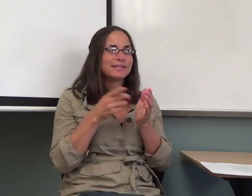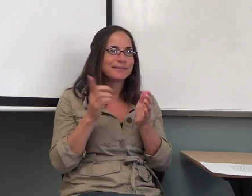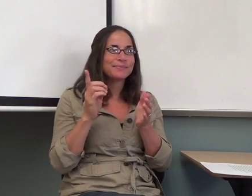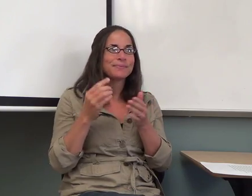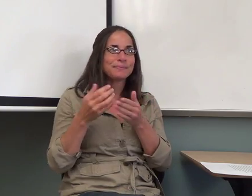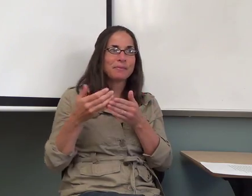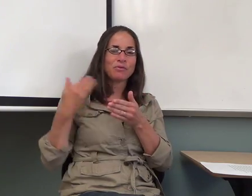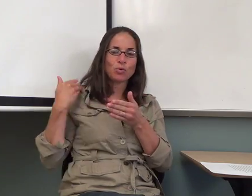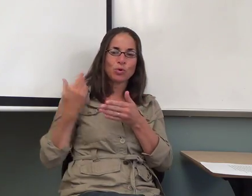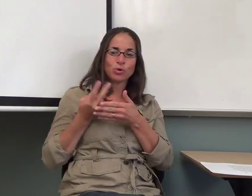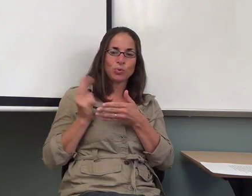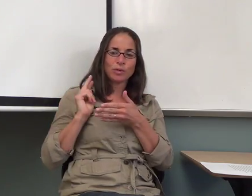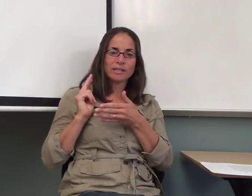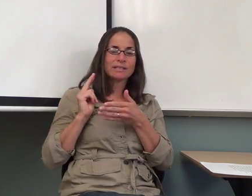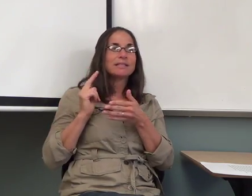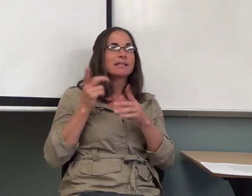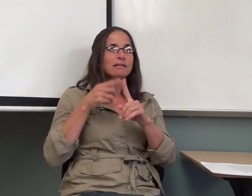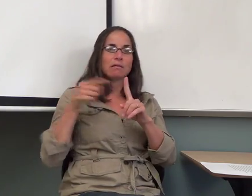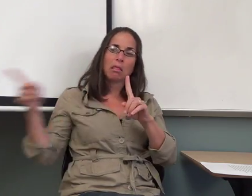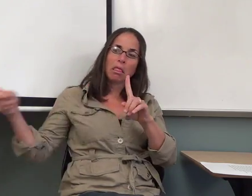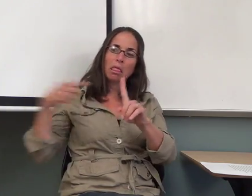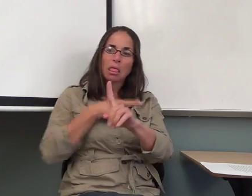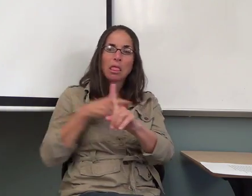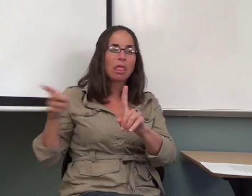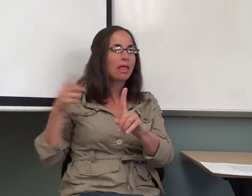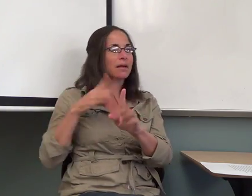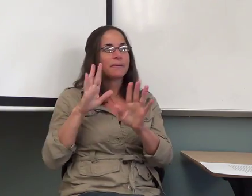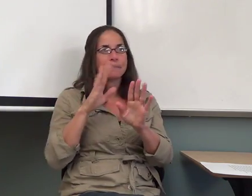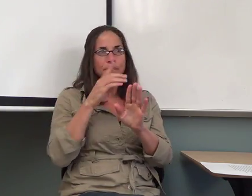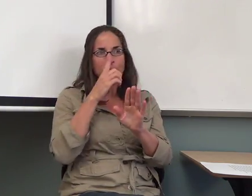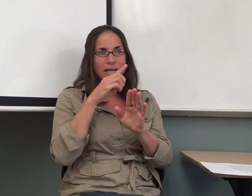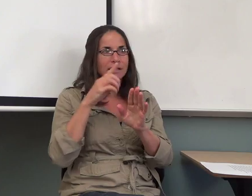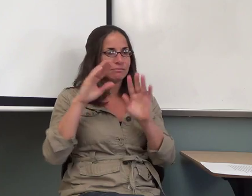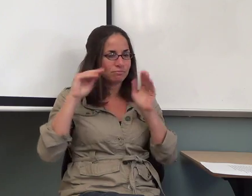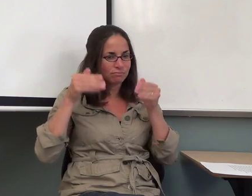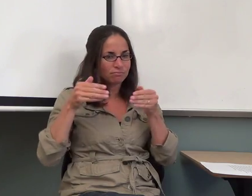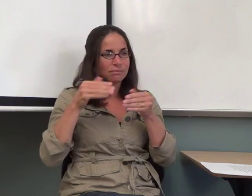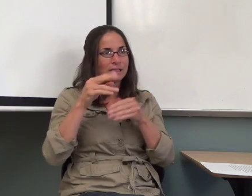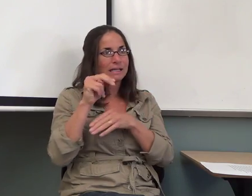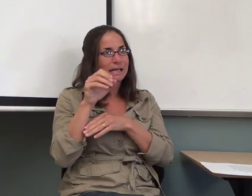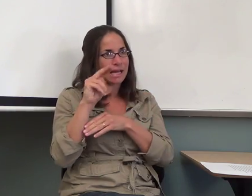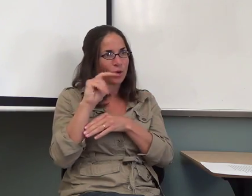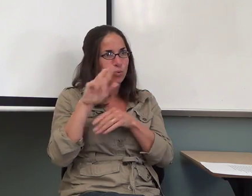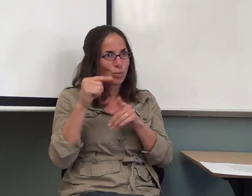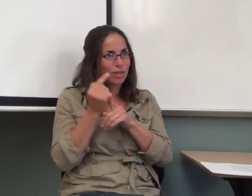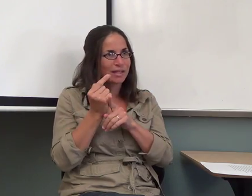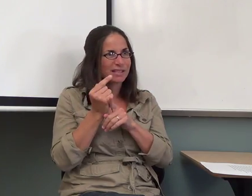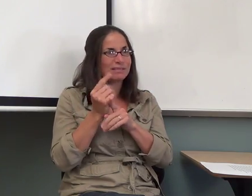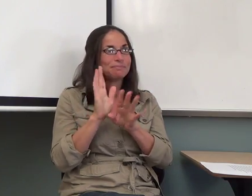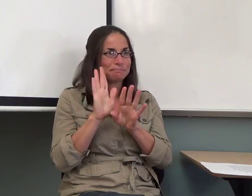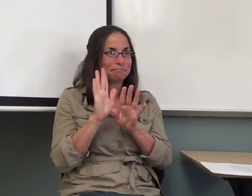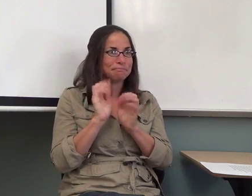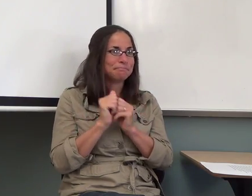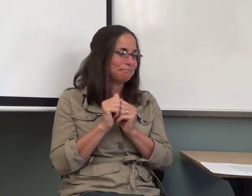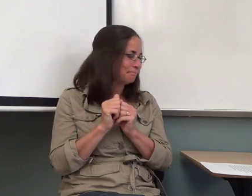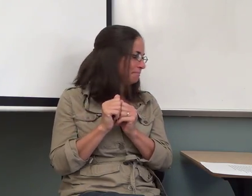on tangents. I want to stay focused on what we're doing in class right now and just stick to the nouns, okay? So, in some years